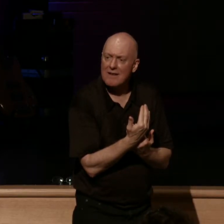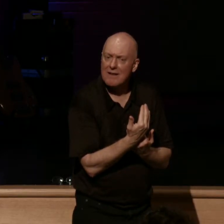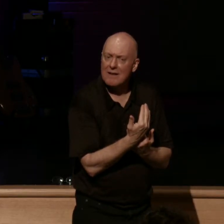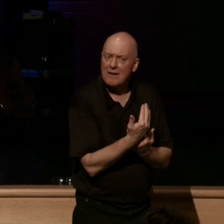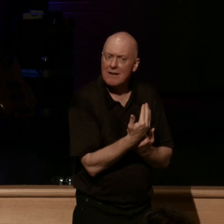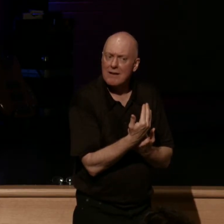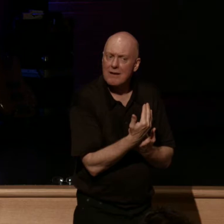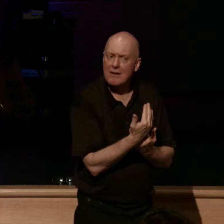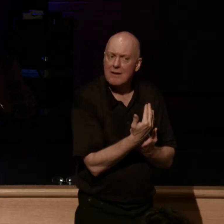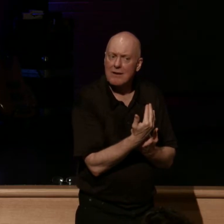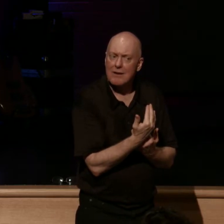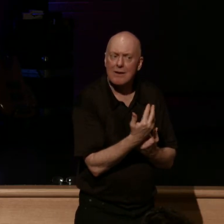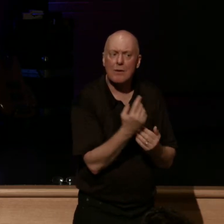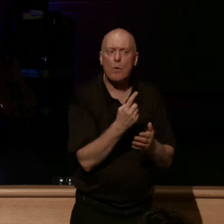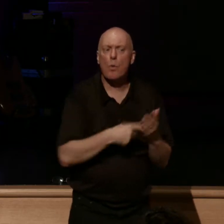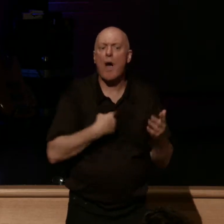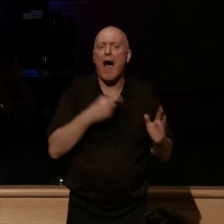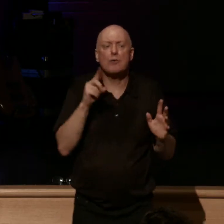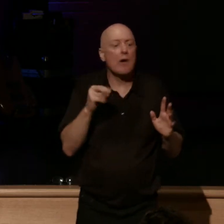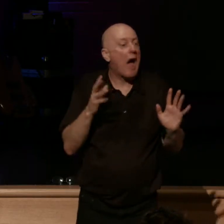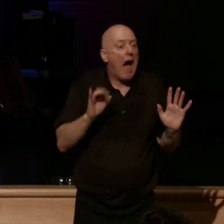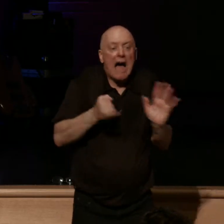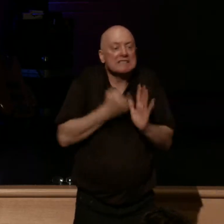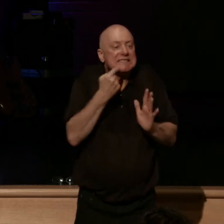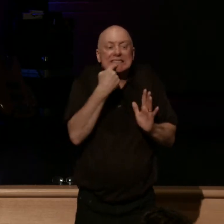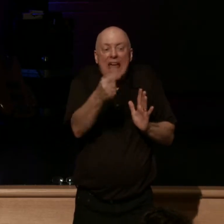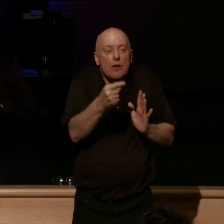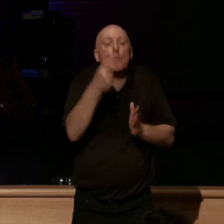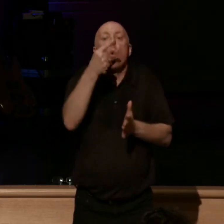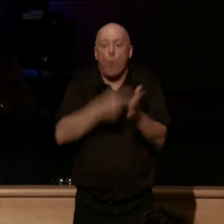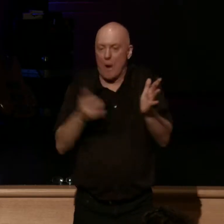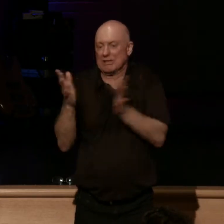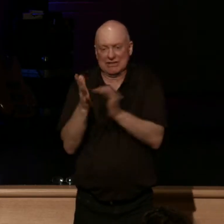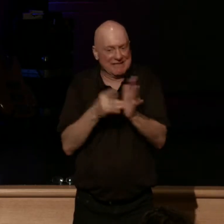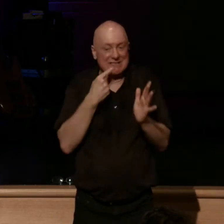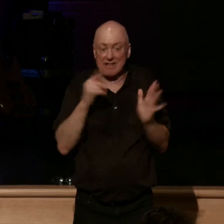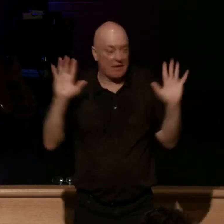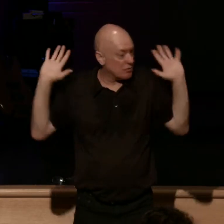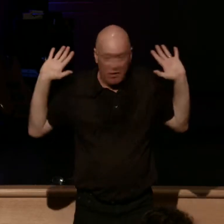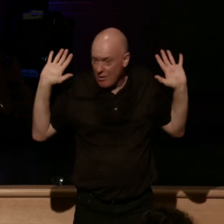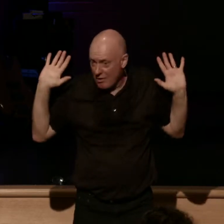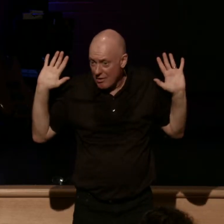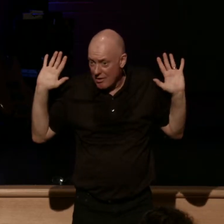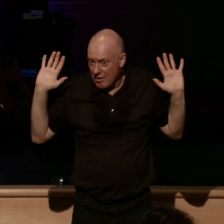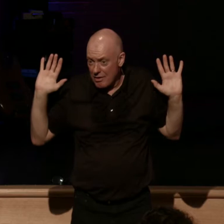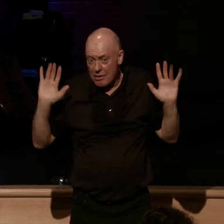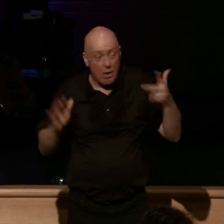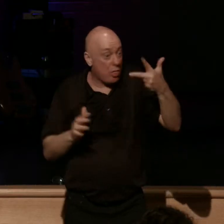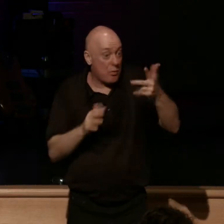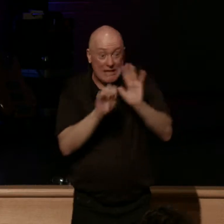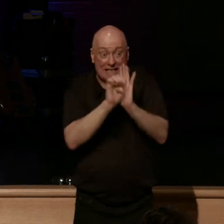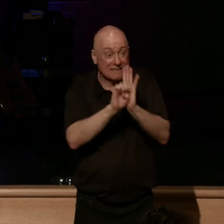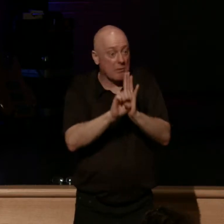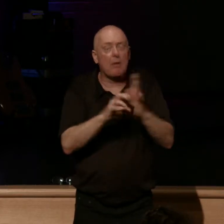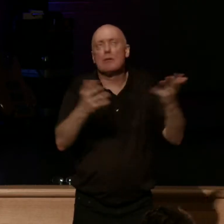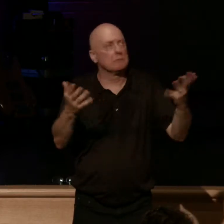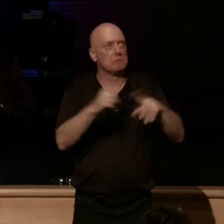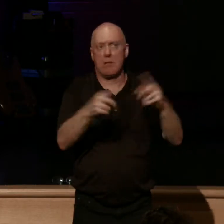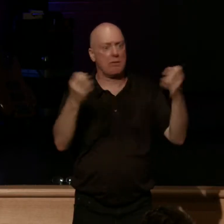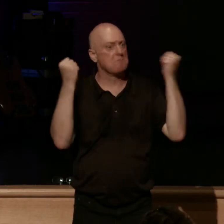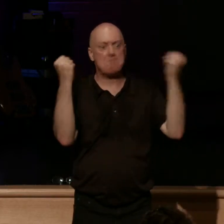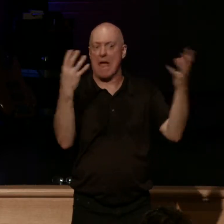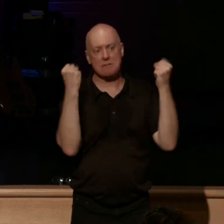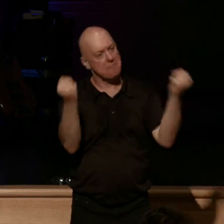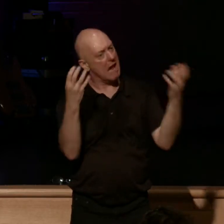Now, what I just do there, I'm just telling you what Jesus said. And those are three examples among